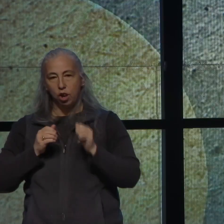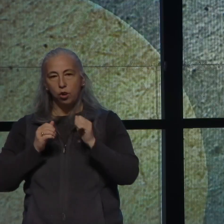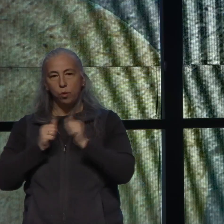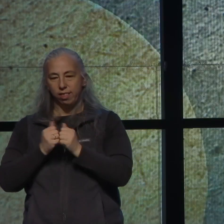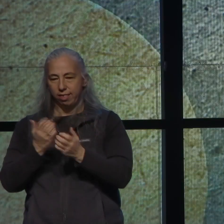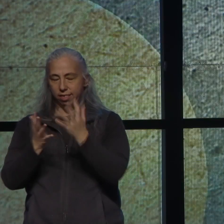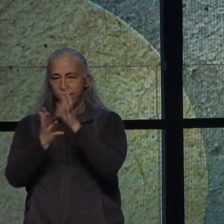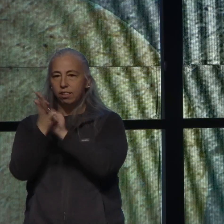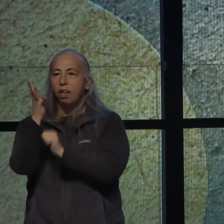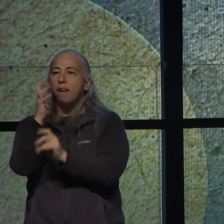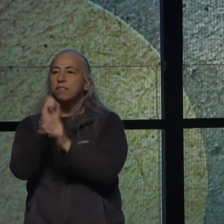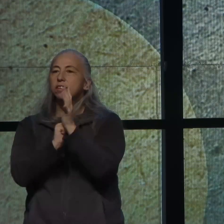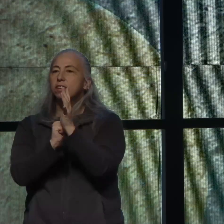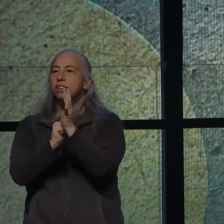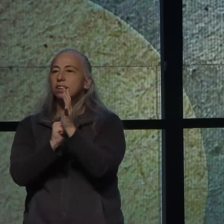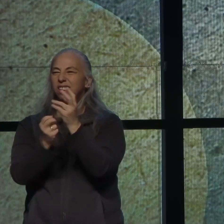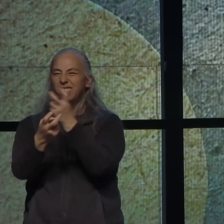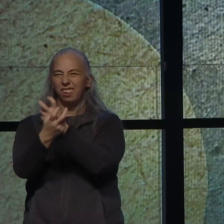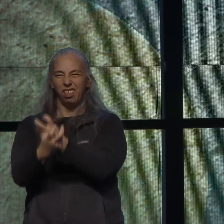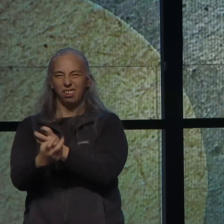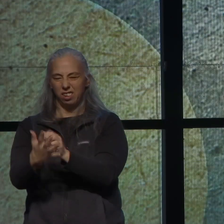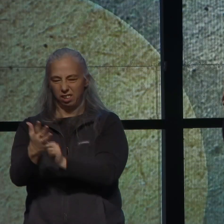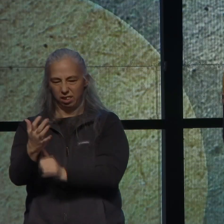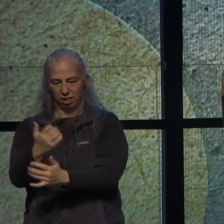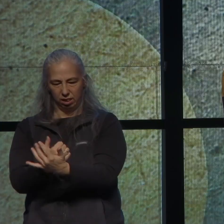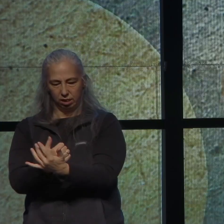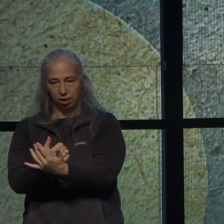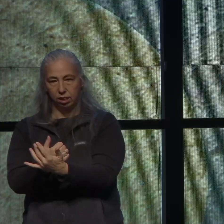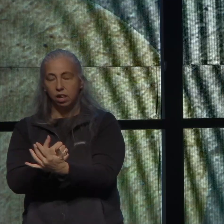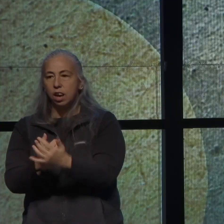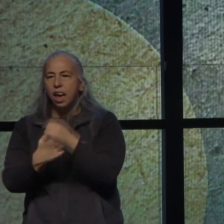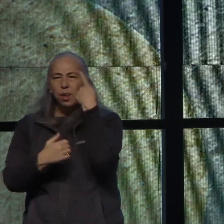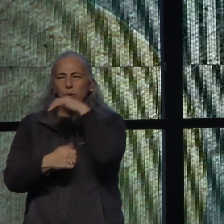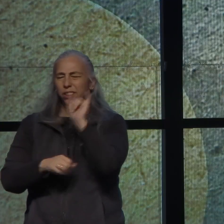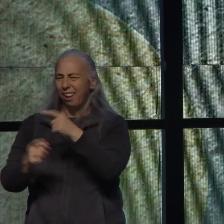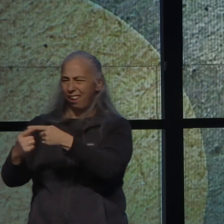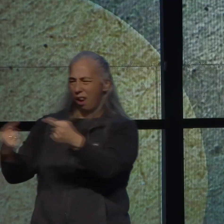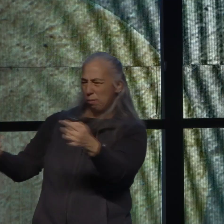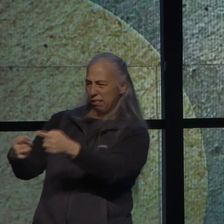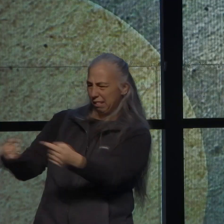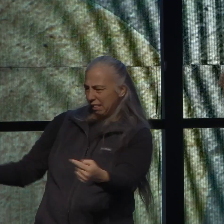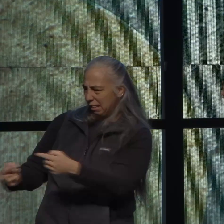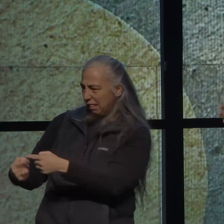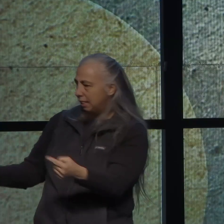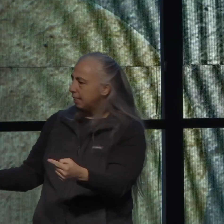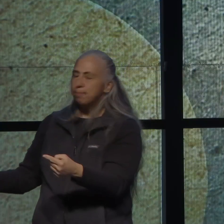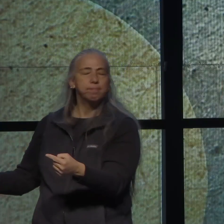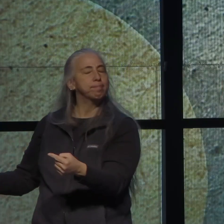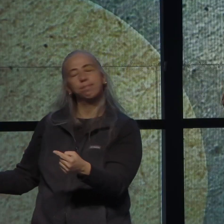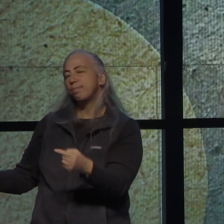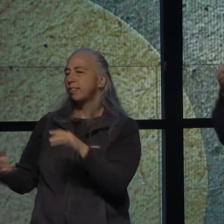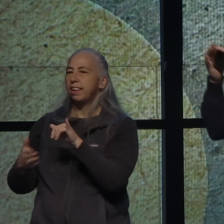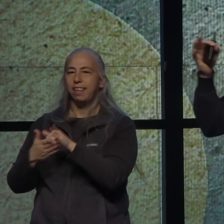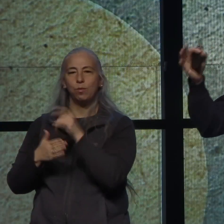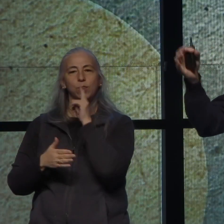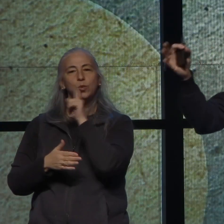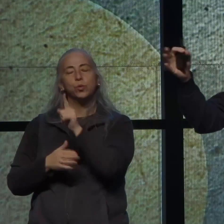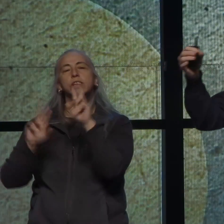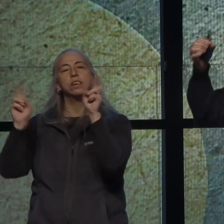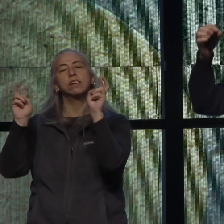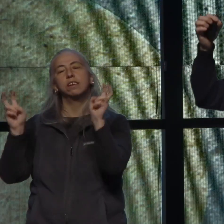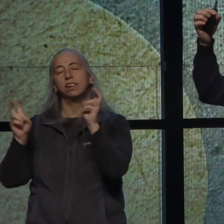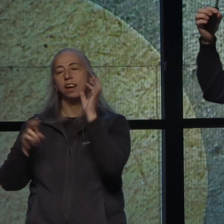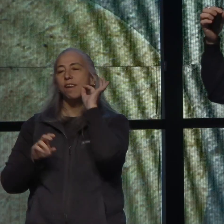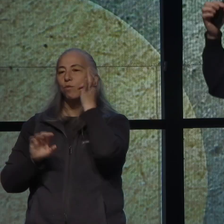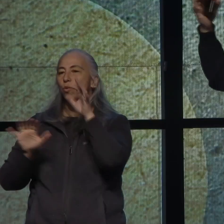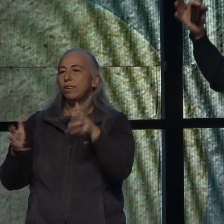gloves. And what looked like apples and oranges, he writes, turned out to be a fruit cocktail that would become really